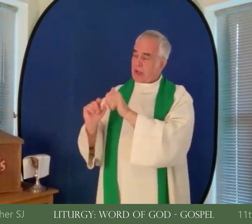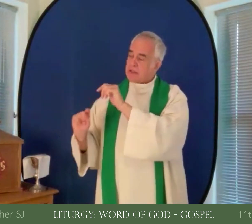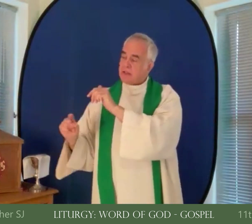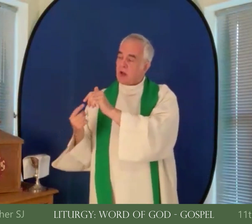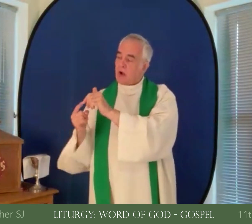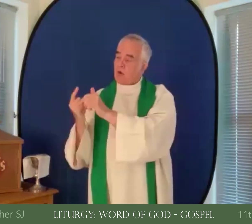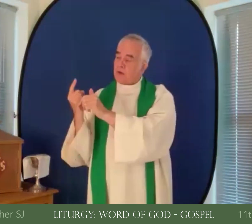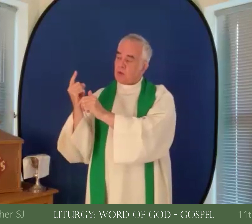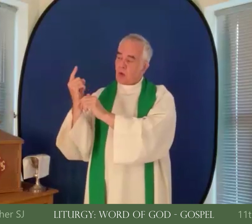First the stalk,